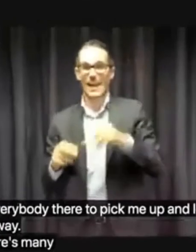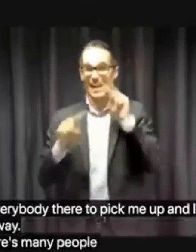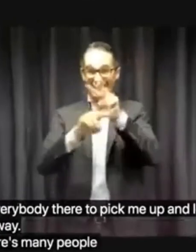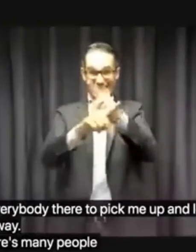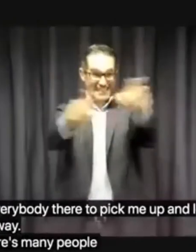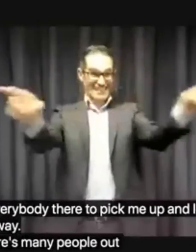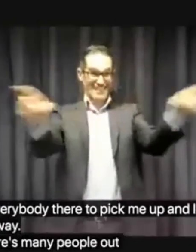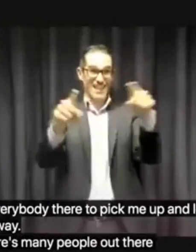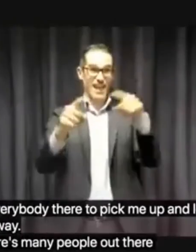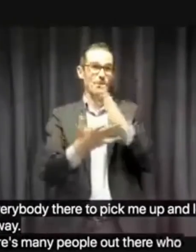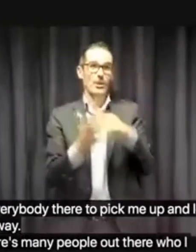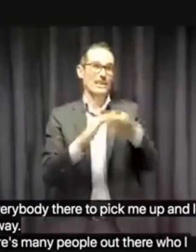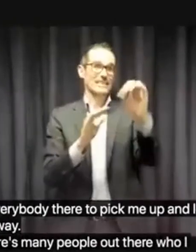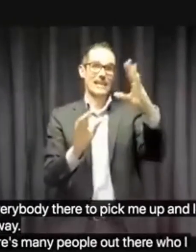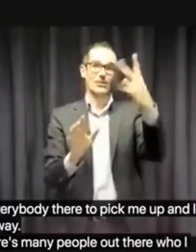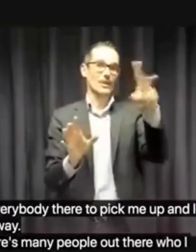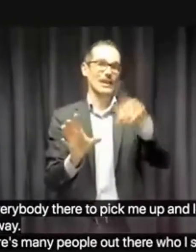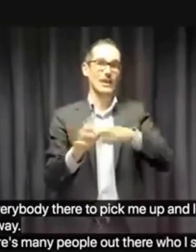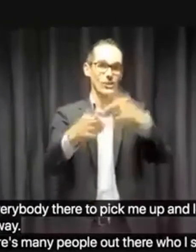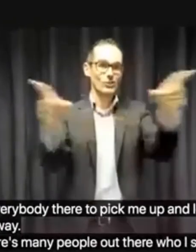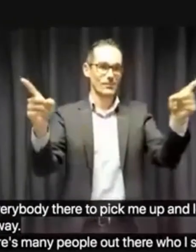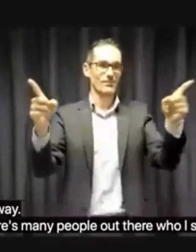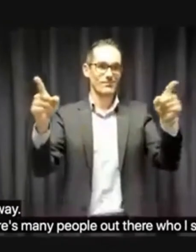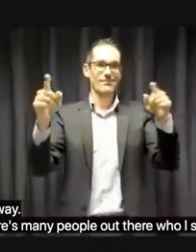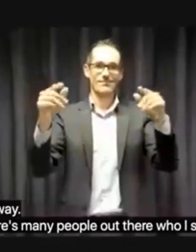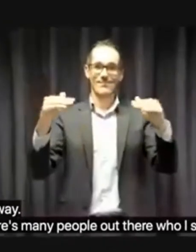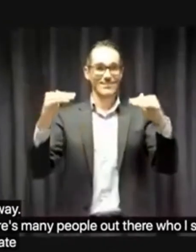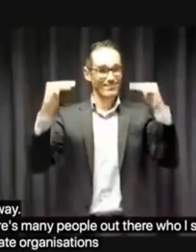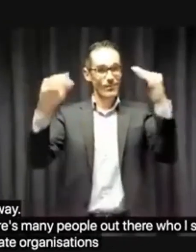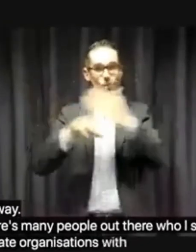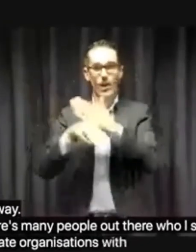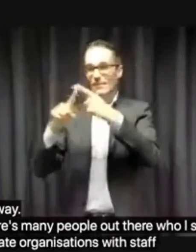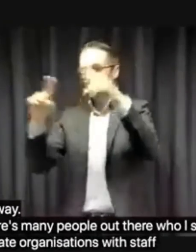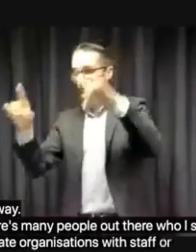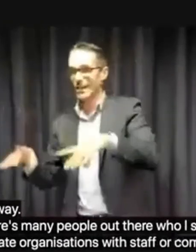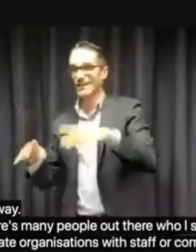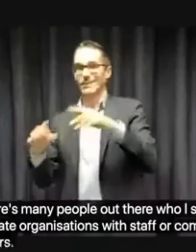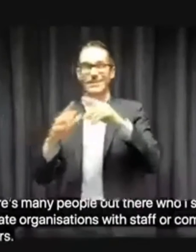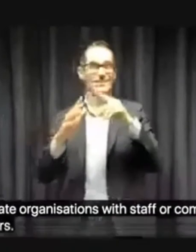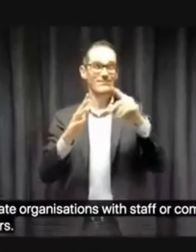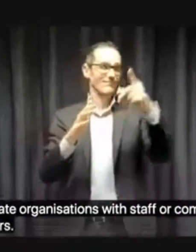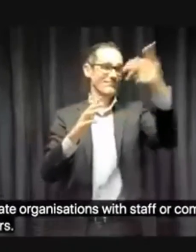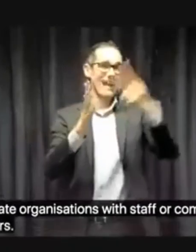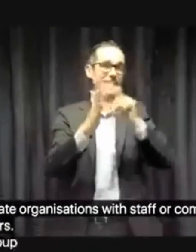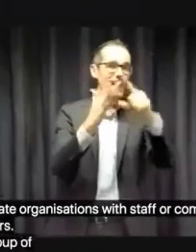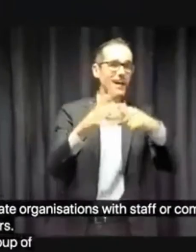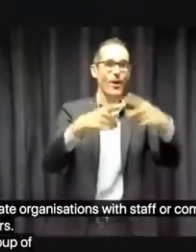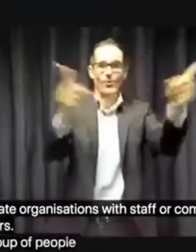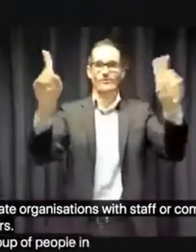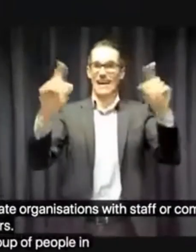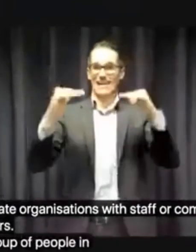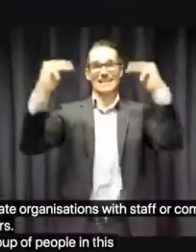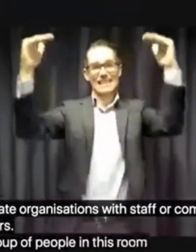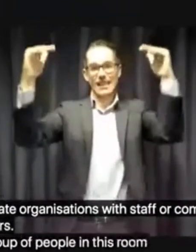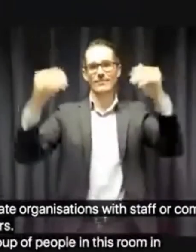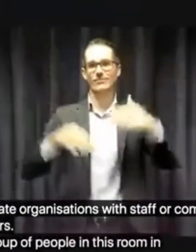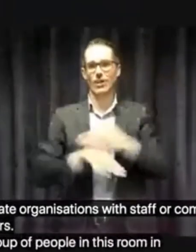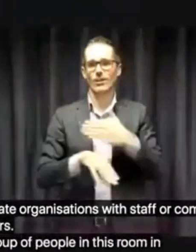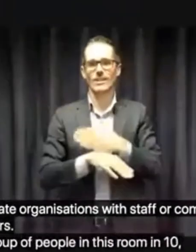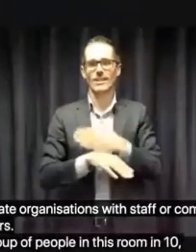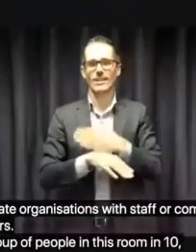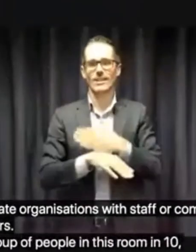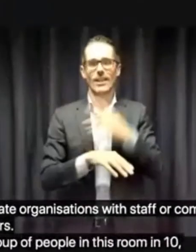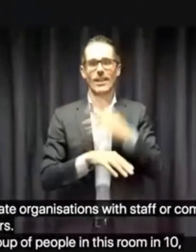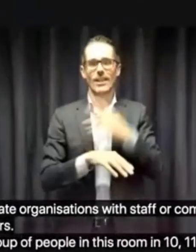organisation, whether they were staff members or committee members, this group of people, this really territory needs time to be working hard on people. Expression on AI